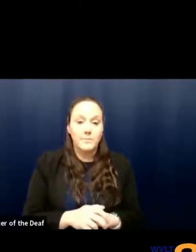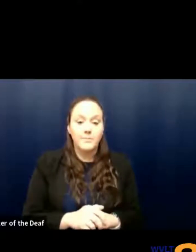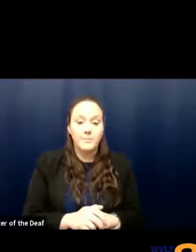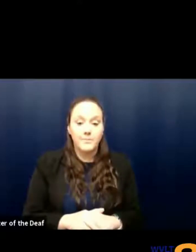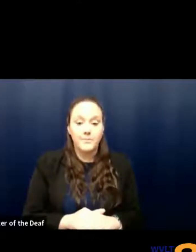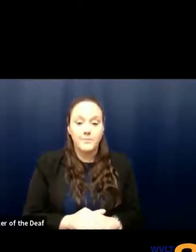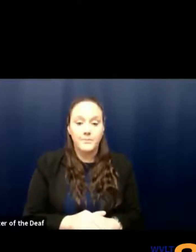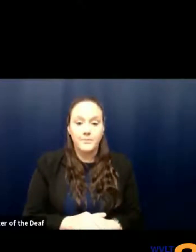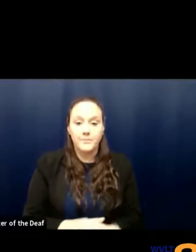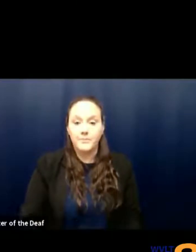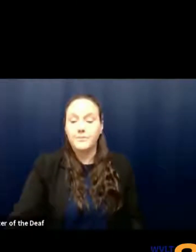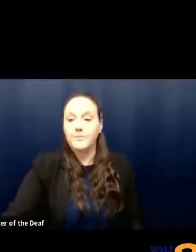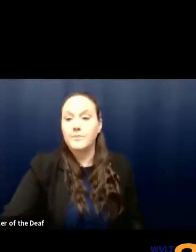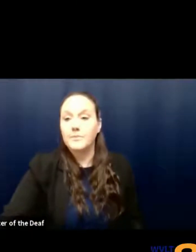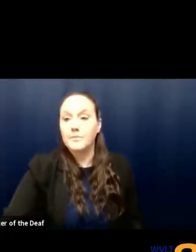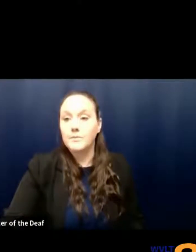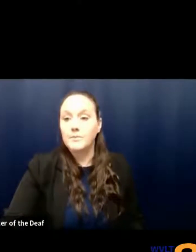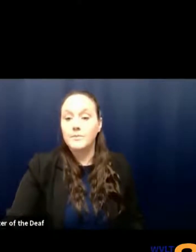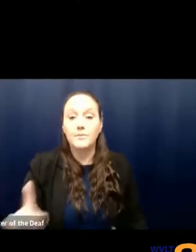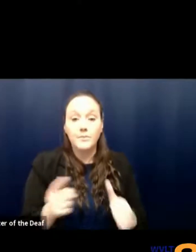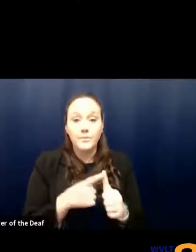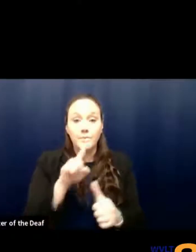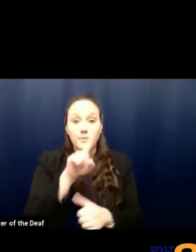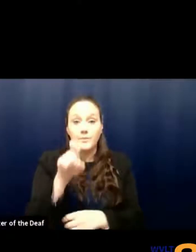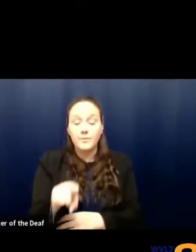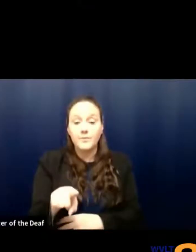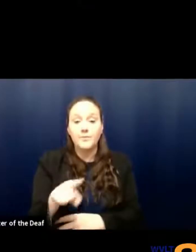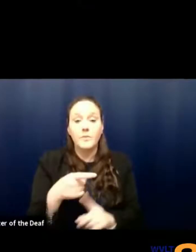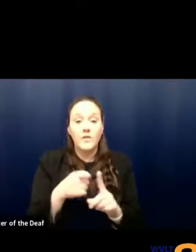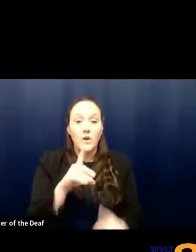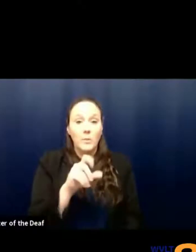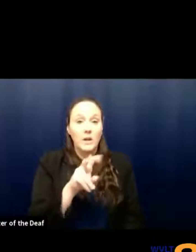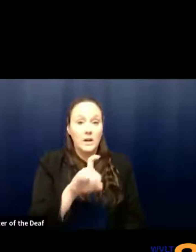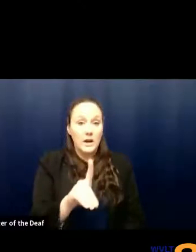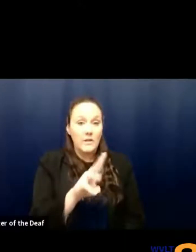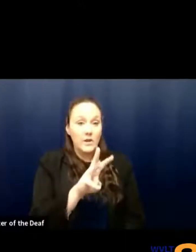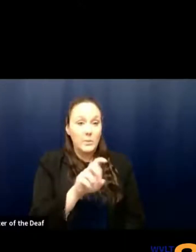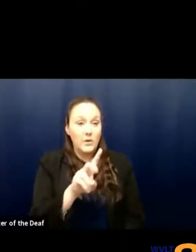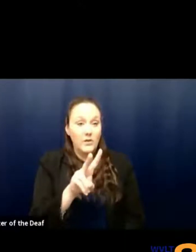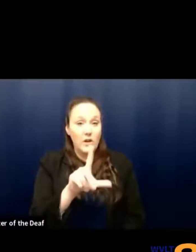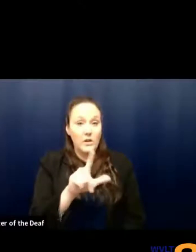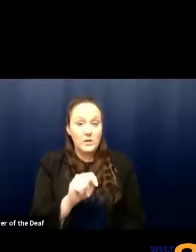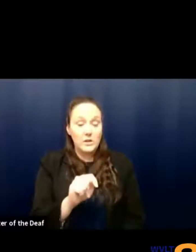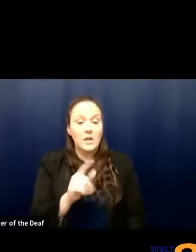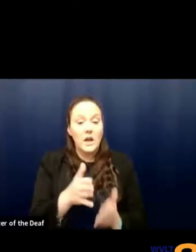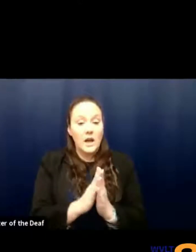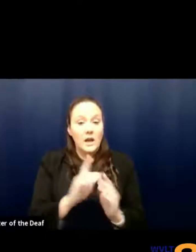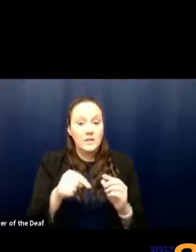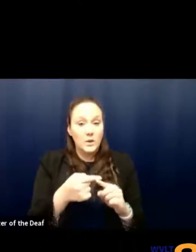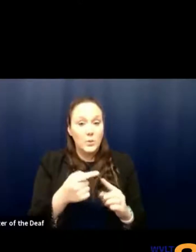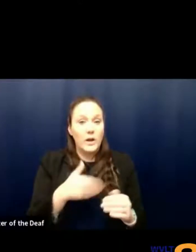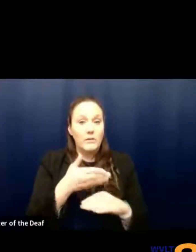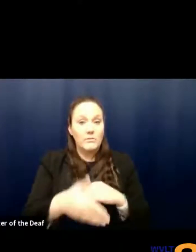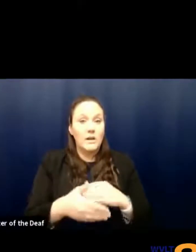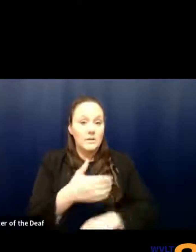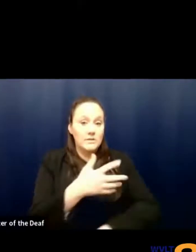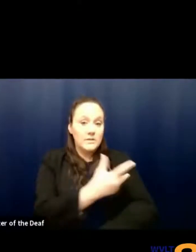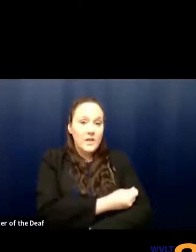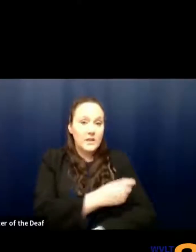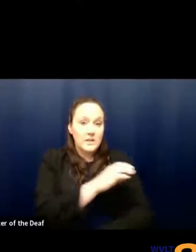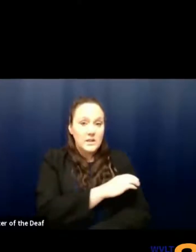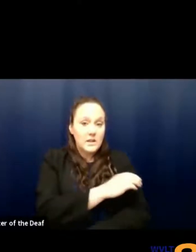in. The first question we have is from David with WBLT asking when there's going to be another vaccine clinic and how has